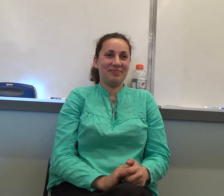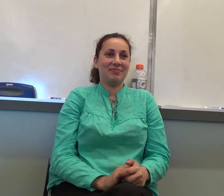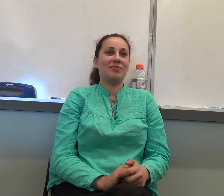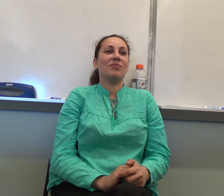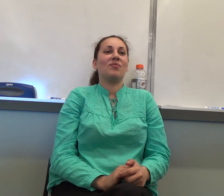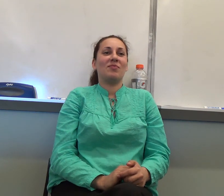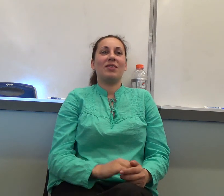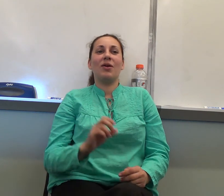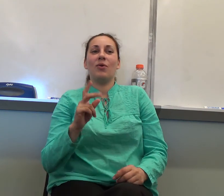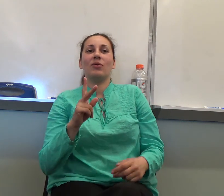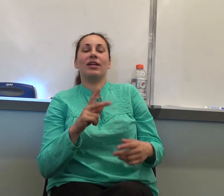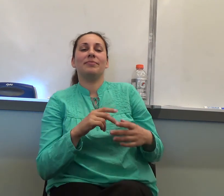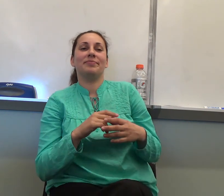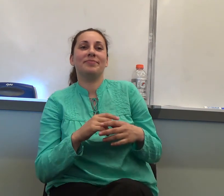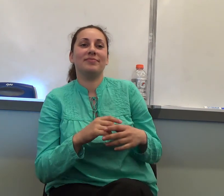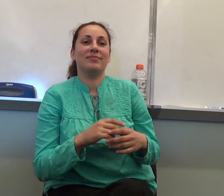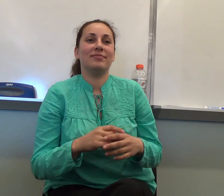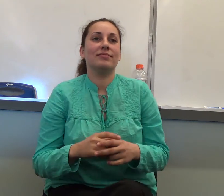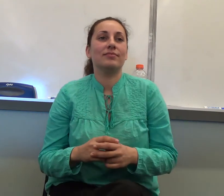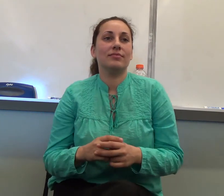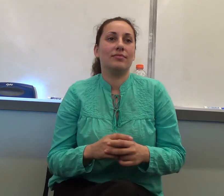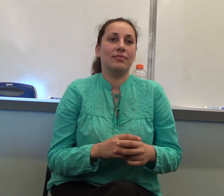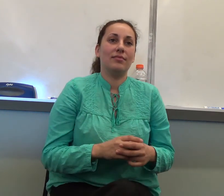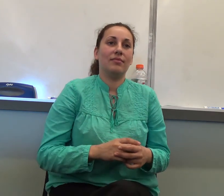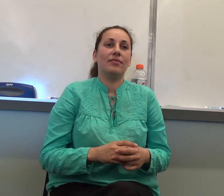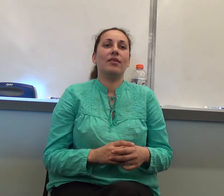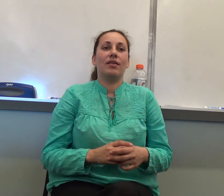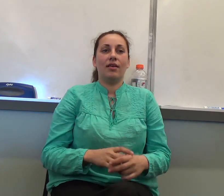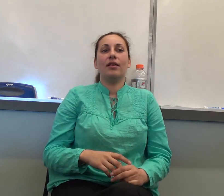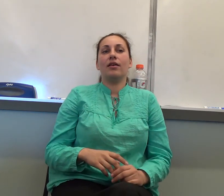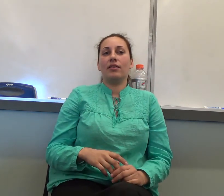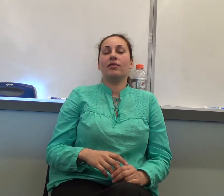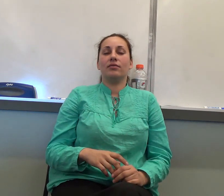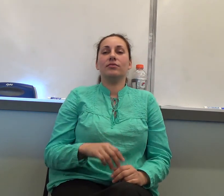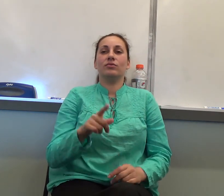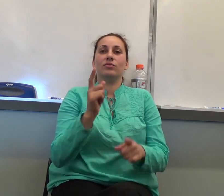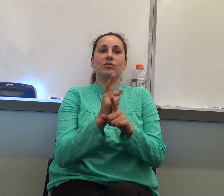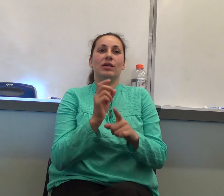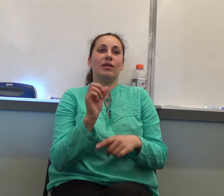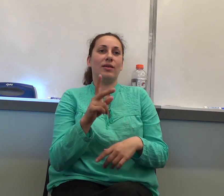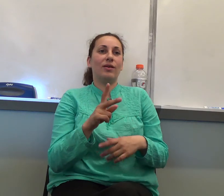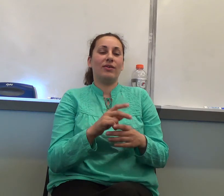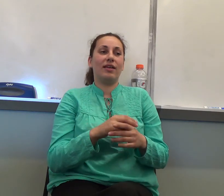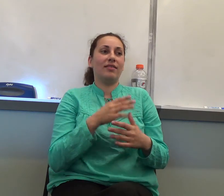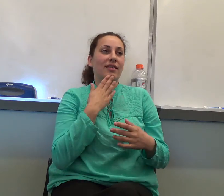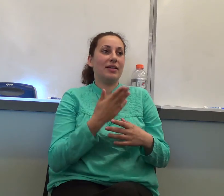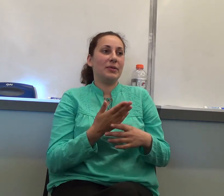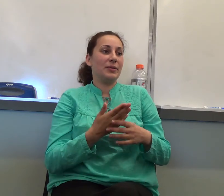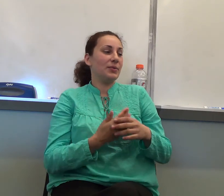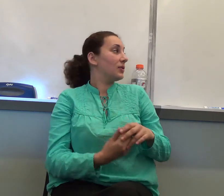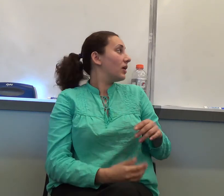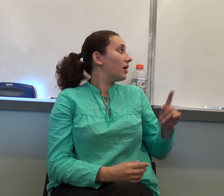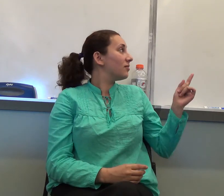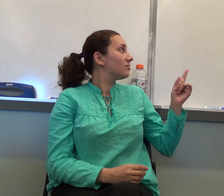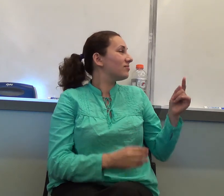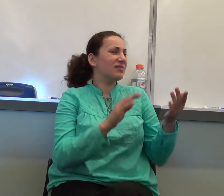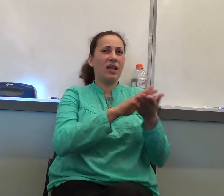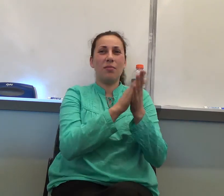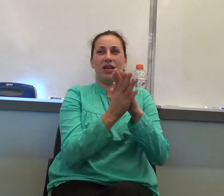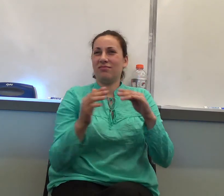decimal point is now shifted, and it goes up there. Now all of that gets rather complicated, so I suggest writing